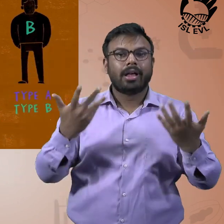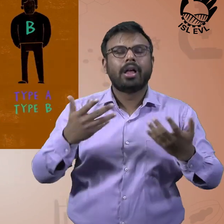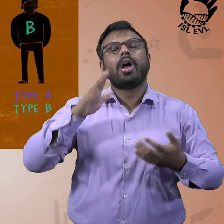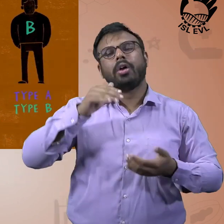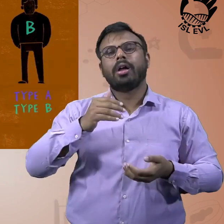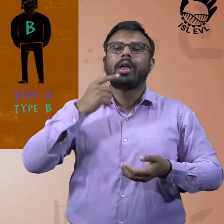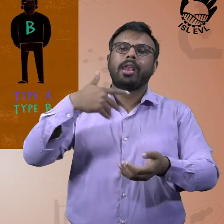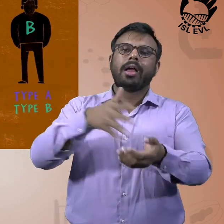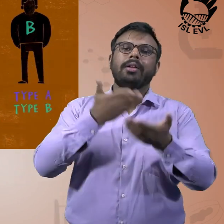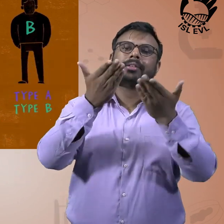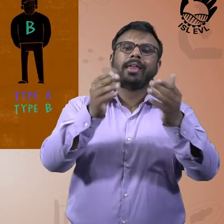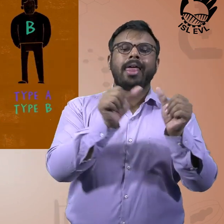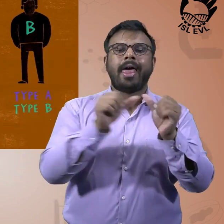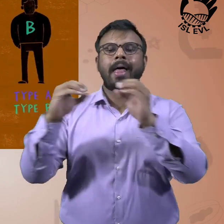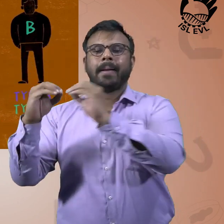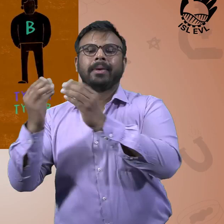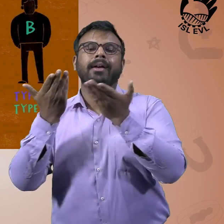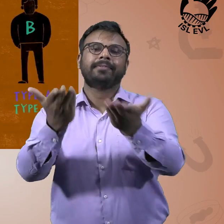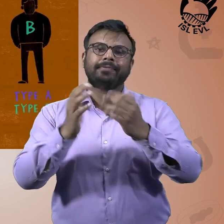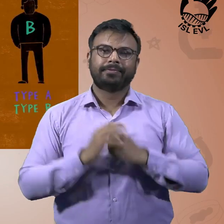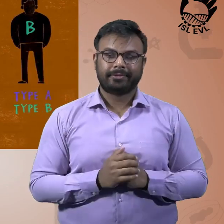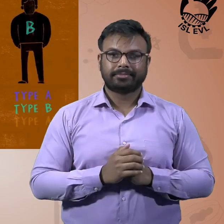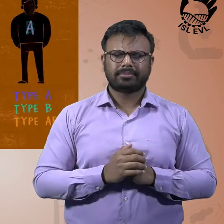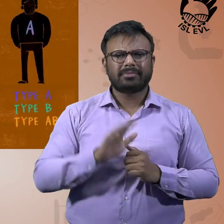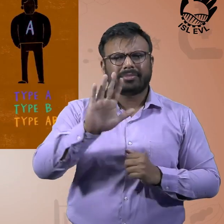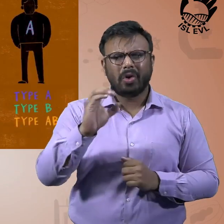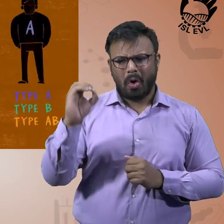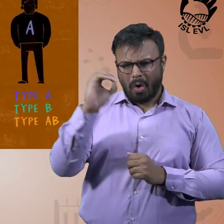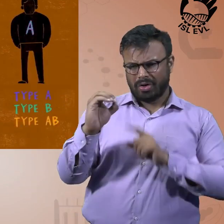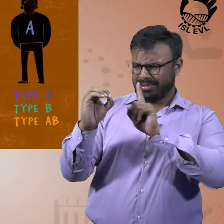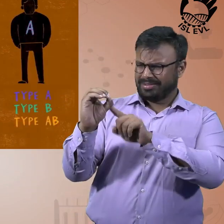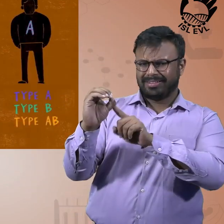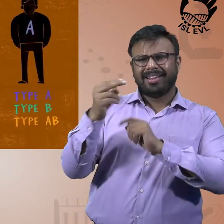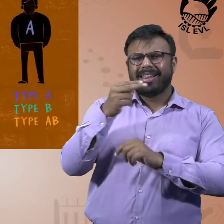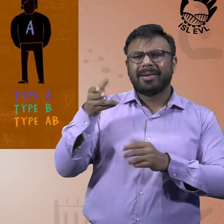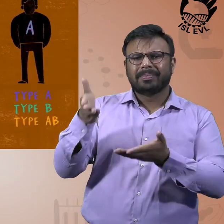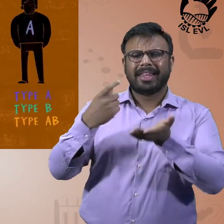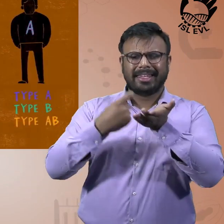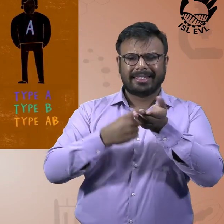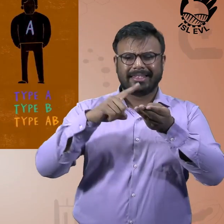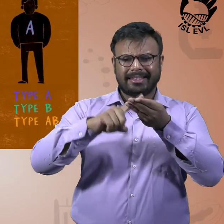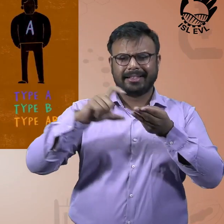us type AB blood group. The type O allele, as